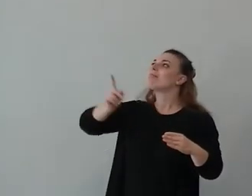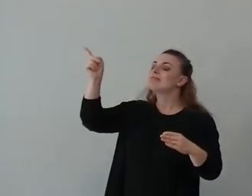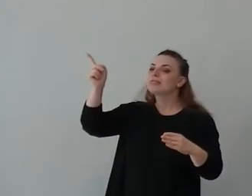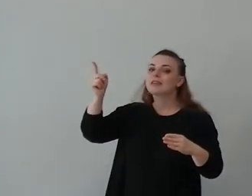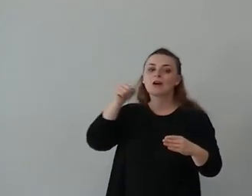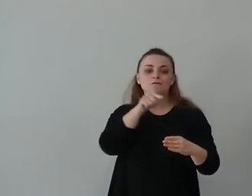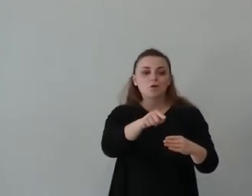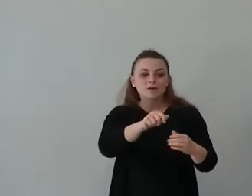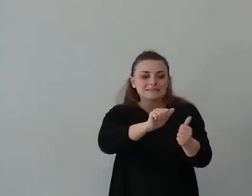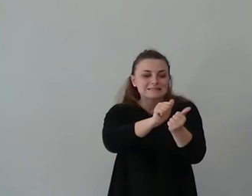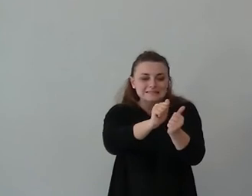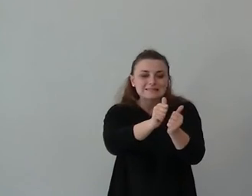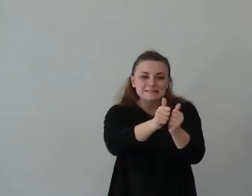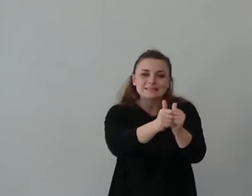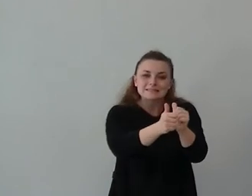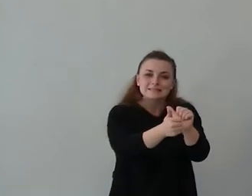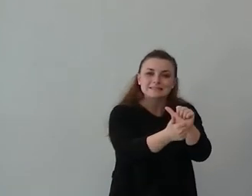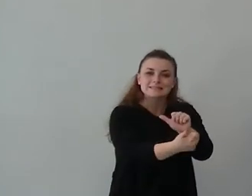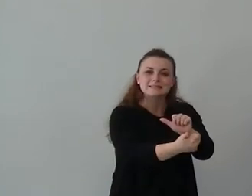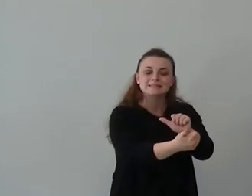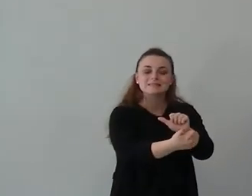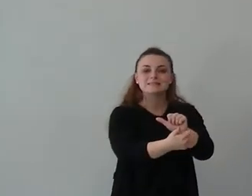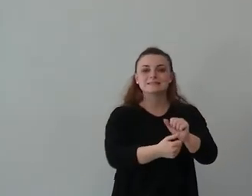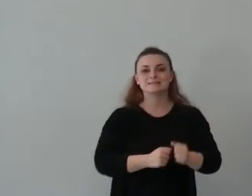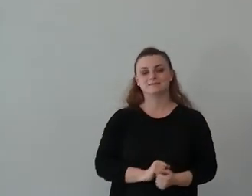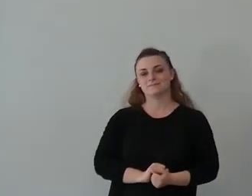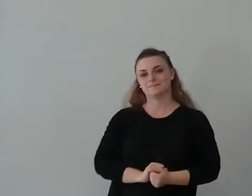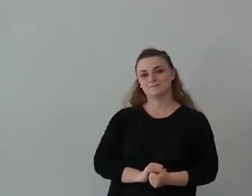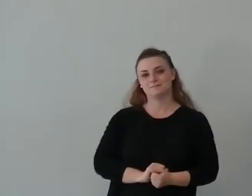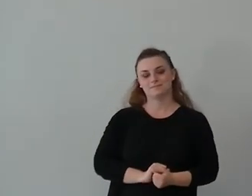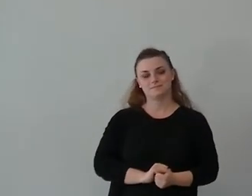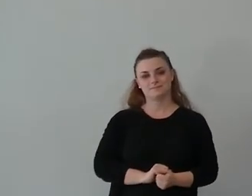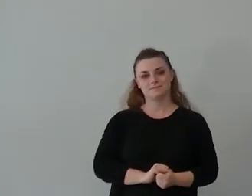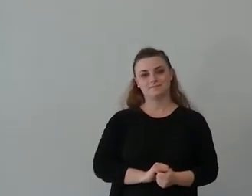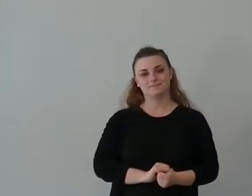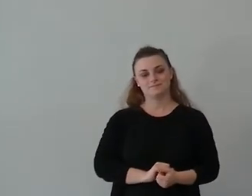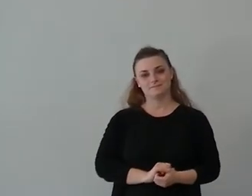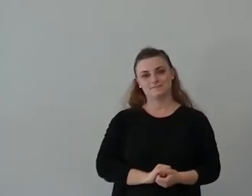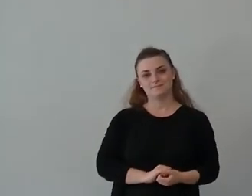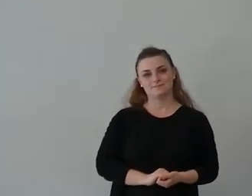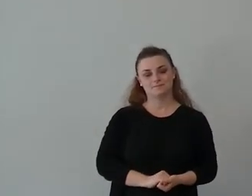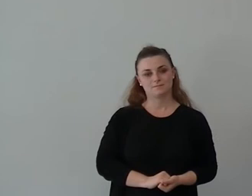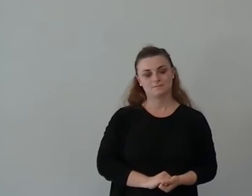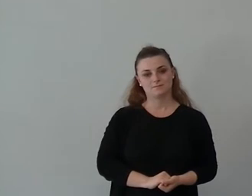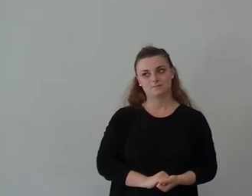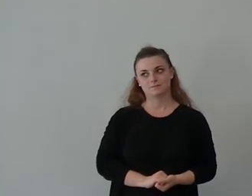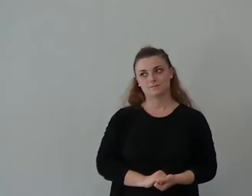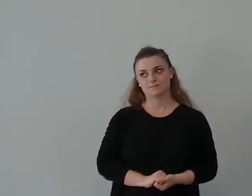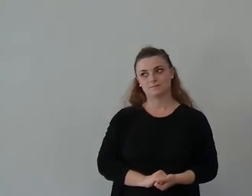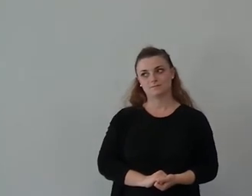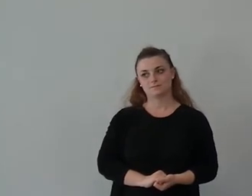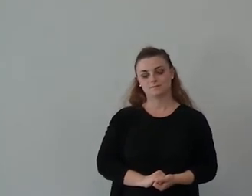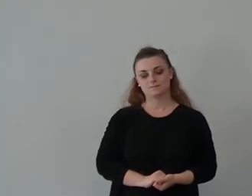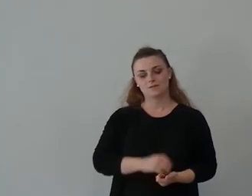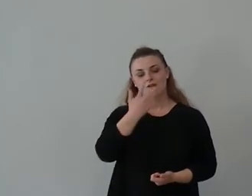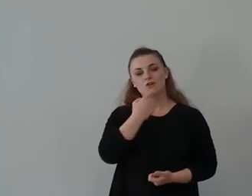anch'io con voi. I'm thankful for all God has done. And even more thankful for all I know He's going to do. Ringrazio Dio